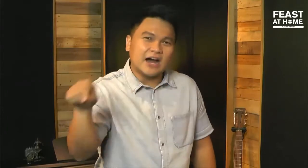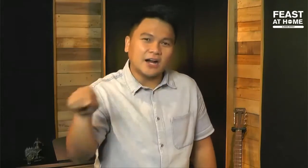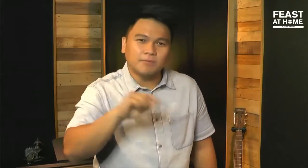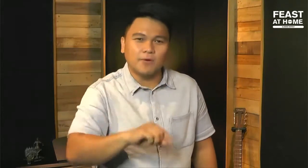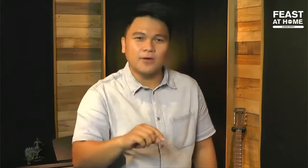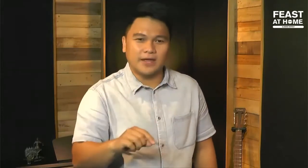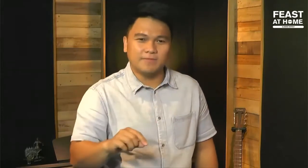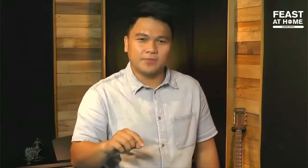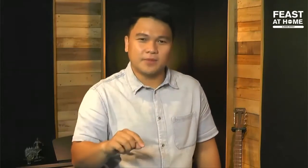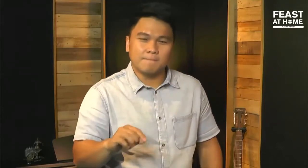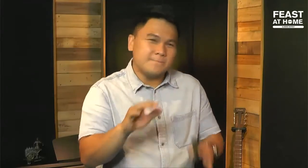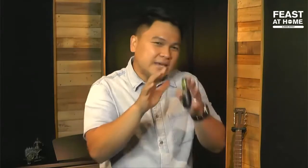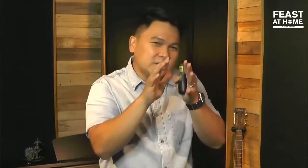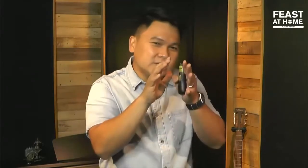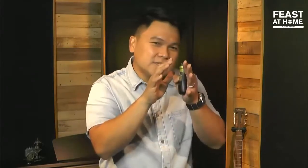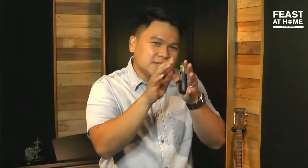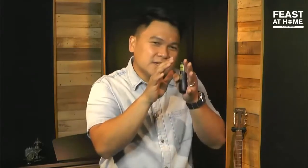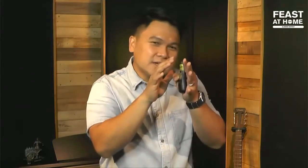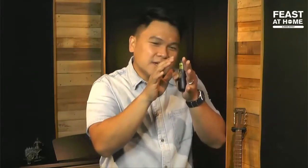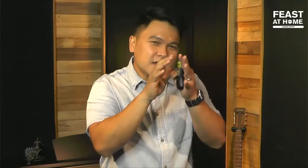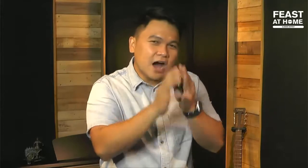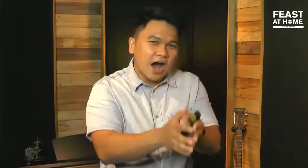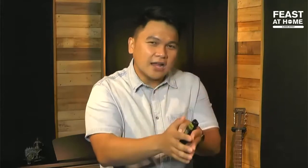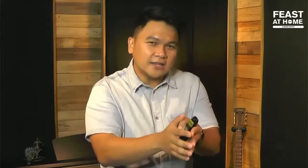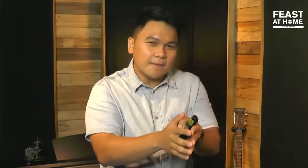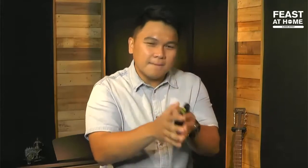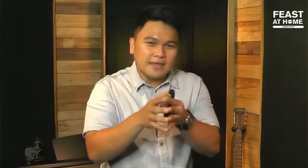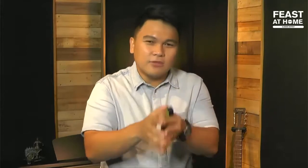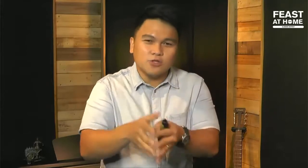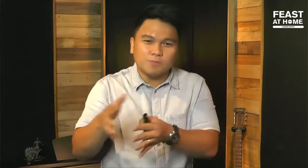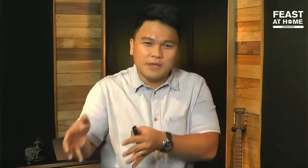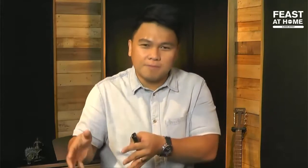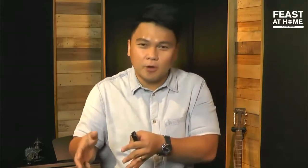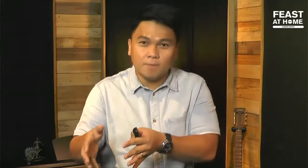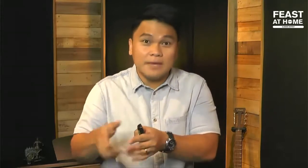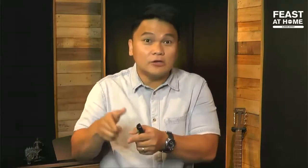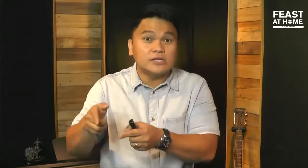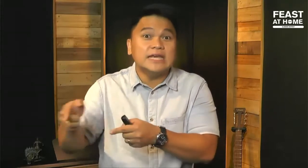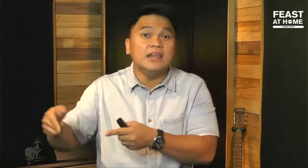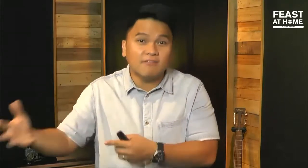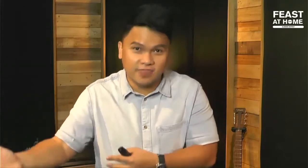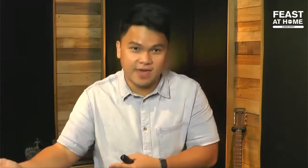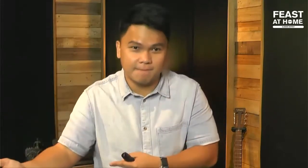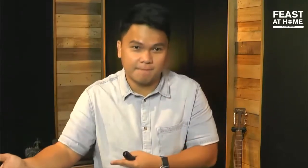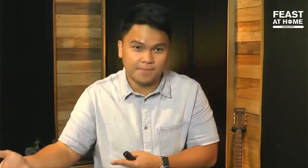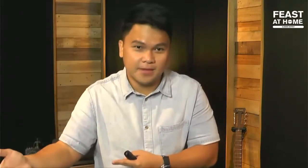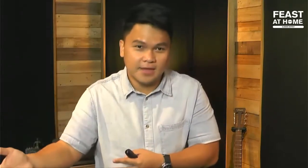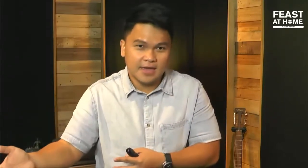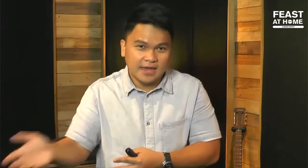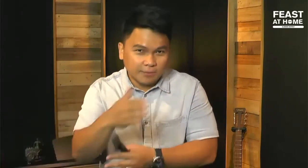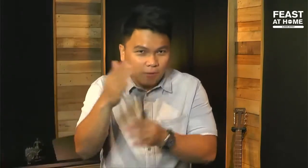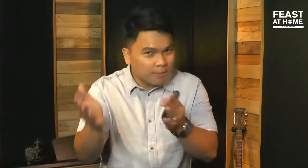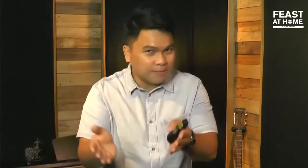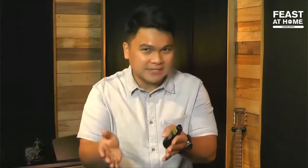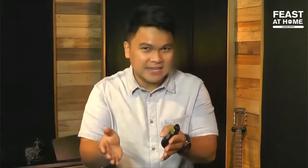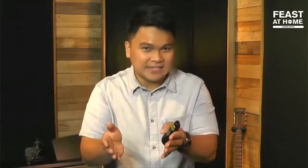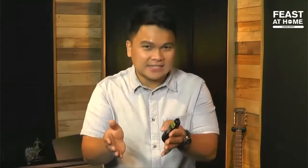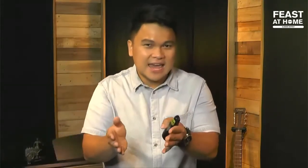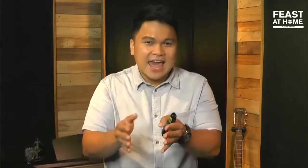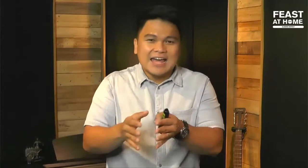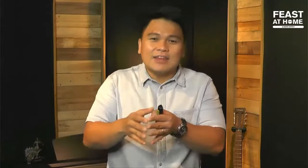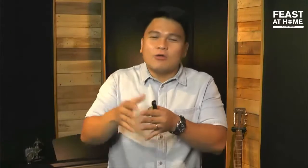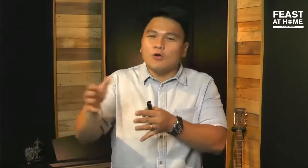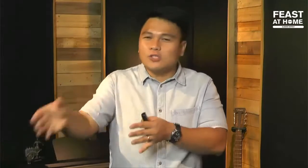is heartbroken because God made those people because He loved them. And the problem is